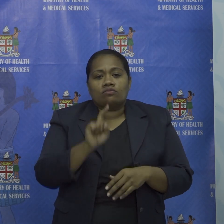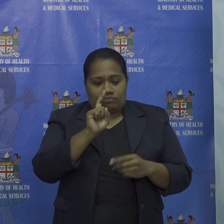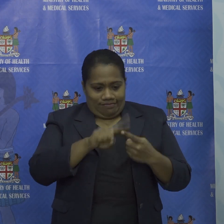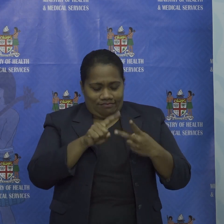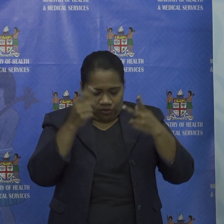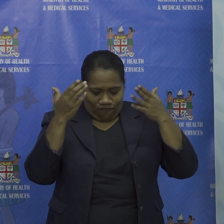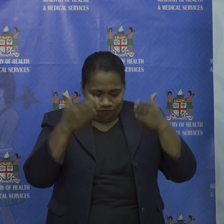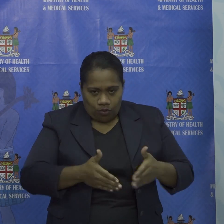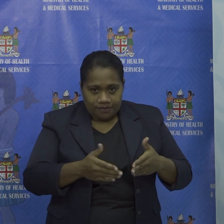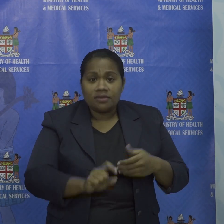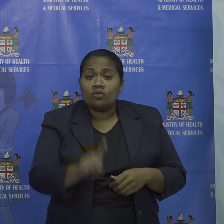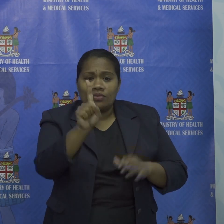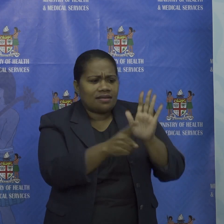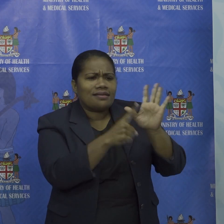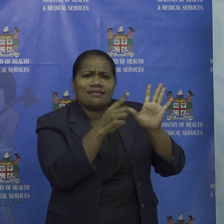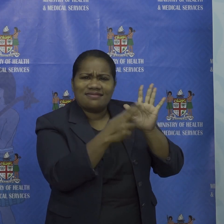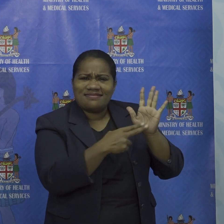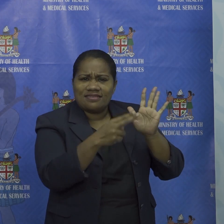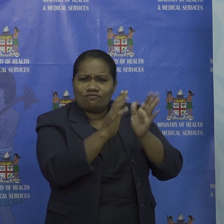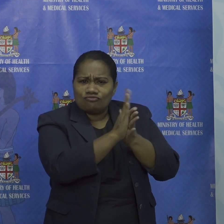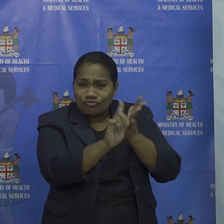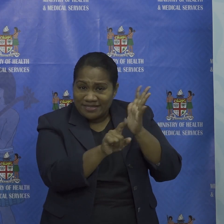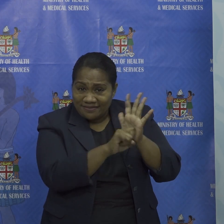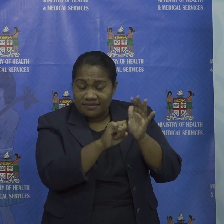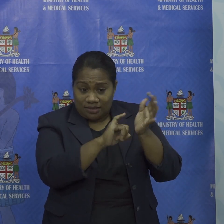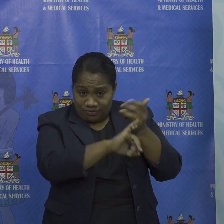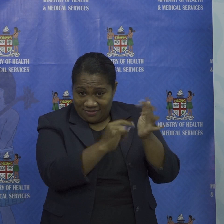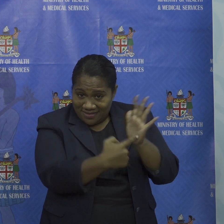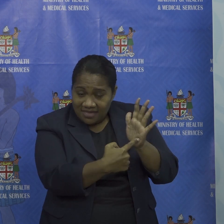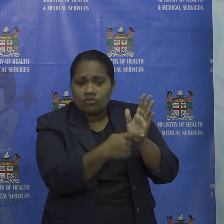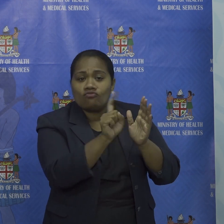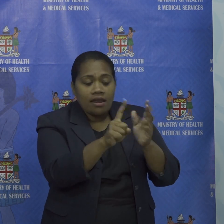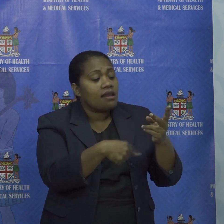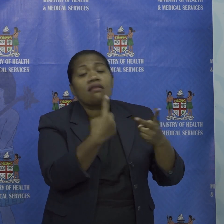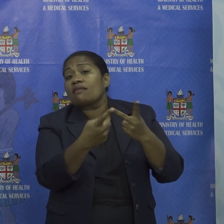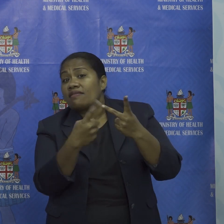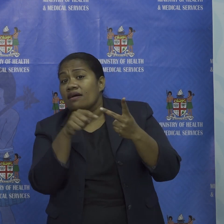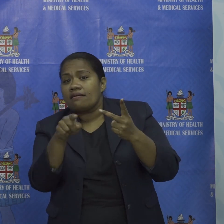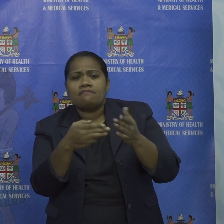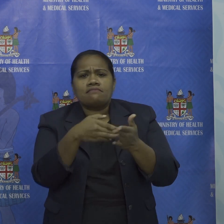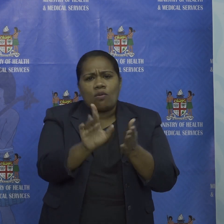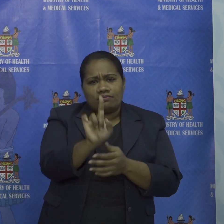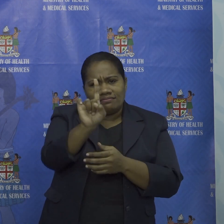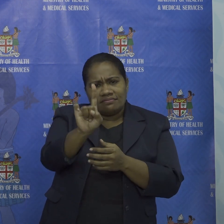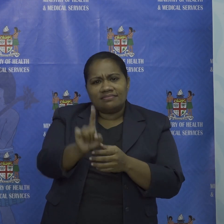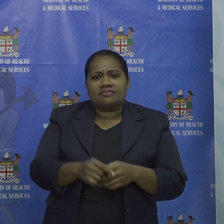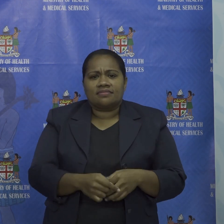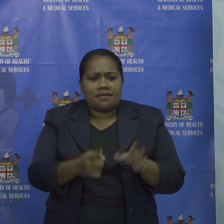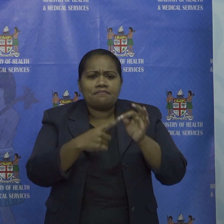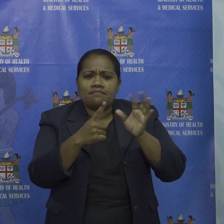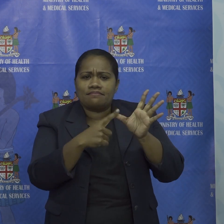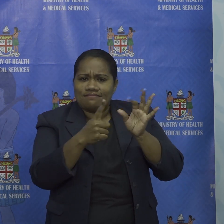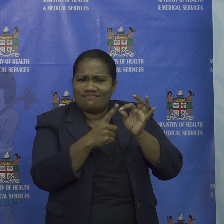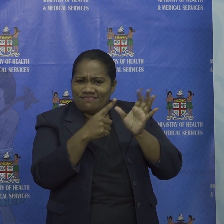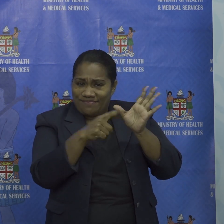Landhurst, the factory in which he worked, and the other one is the Mark 1 apparel factory. Employees of